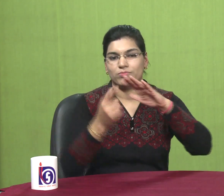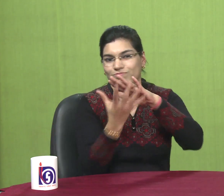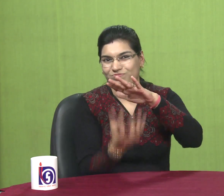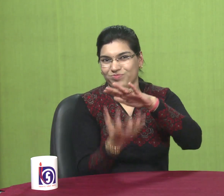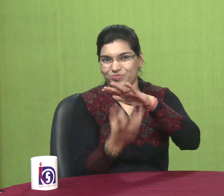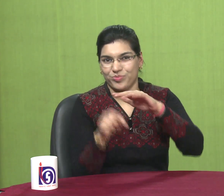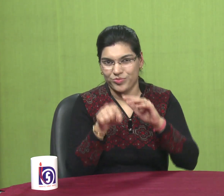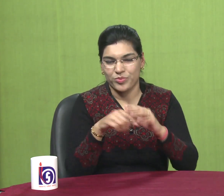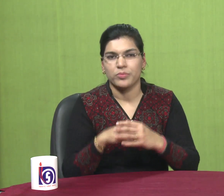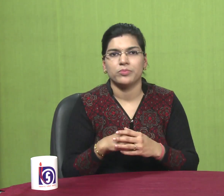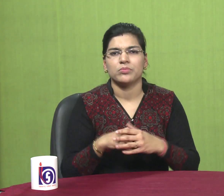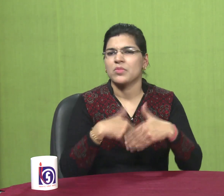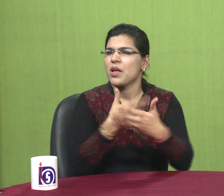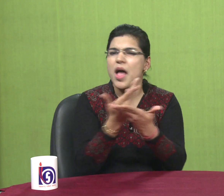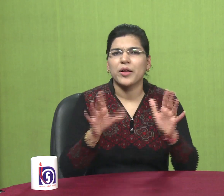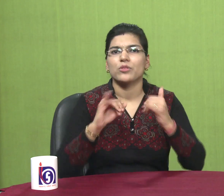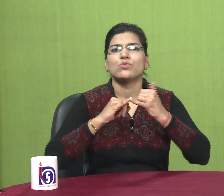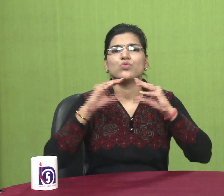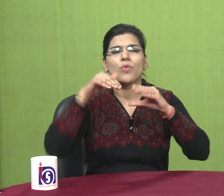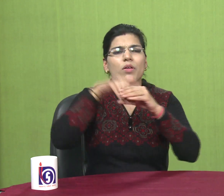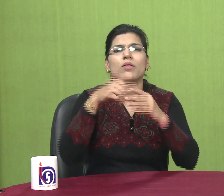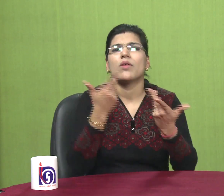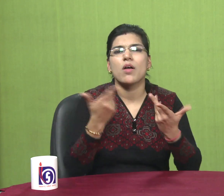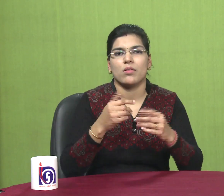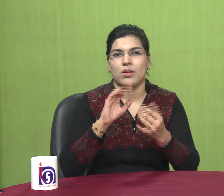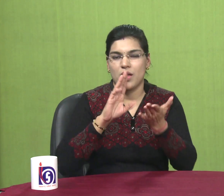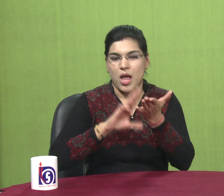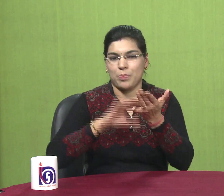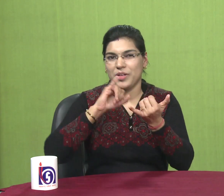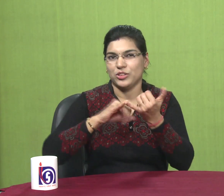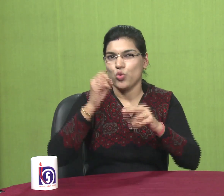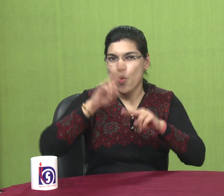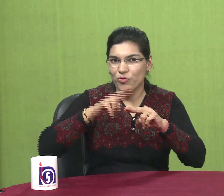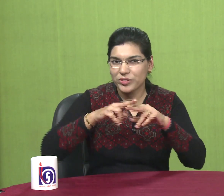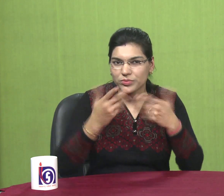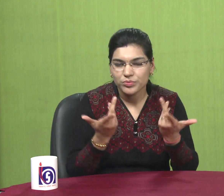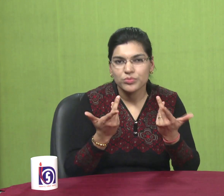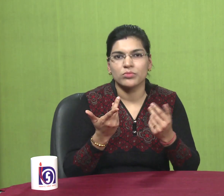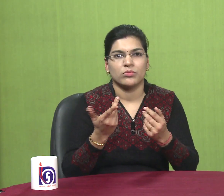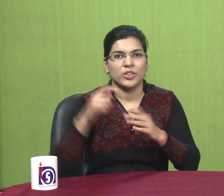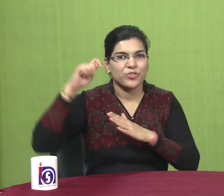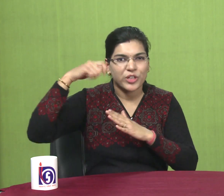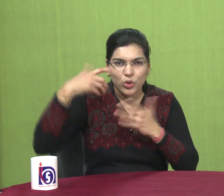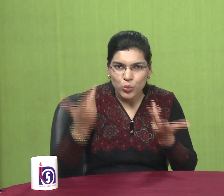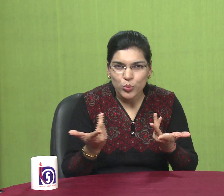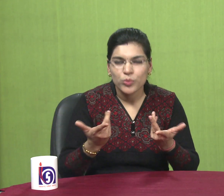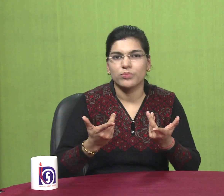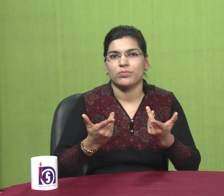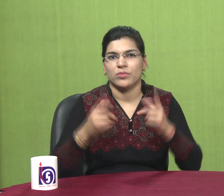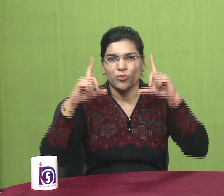Downloading files. Follow the steps given below for downloading applications, plugins, games,